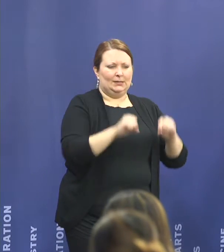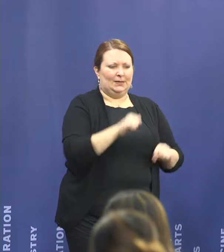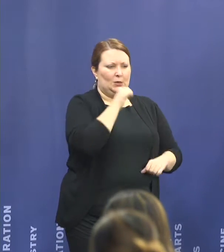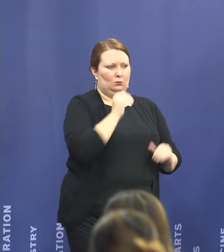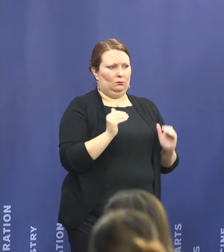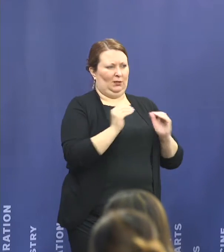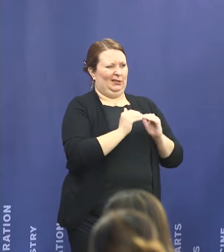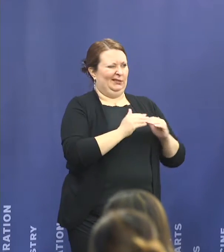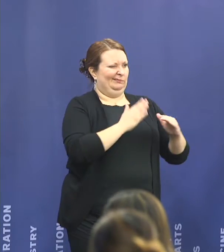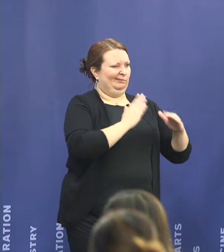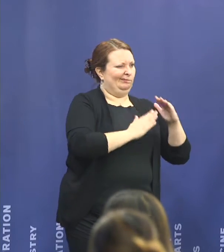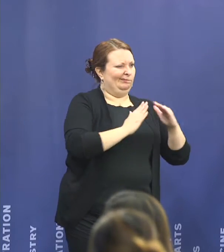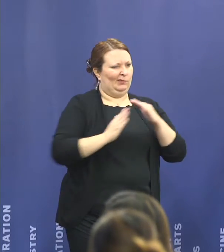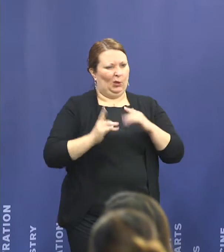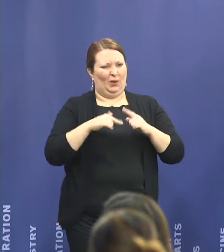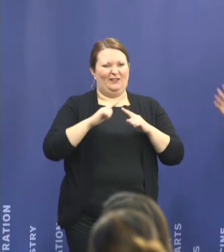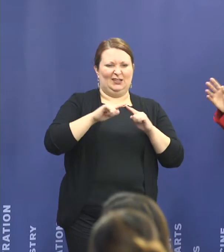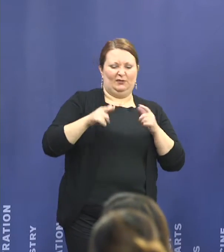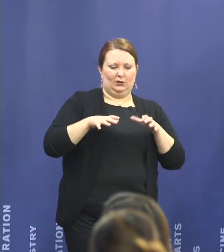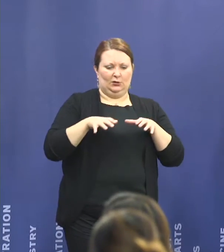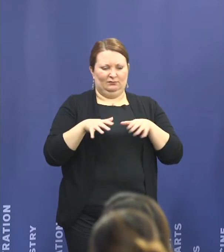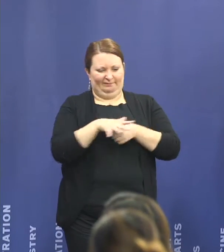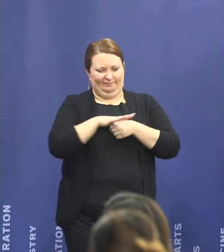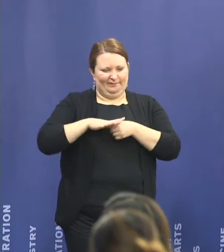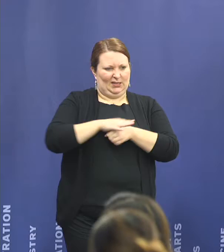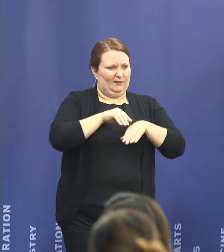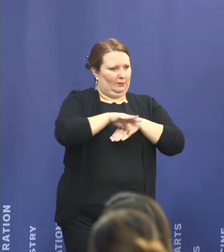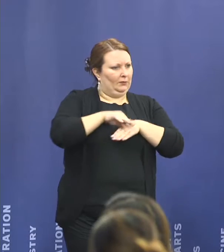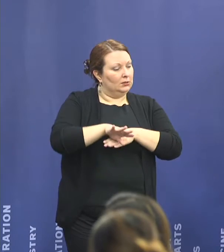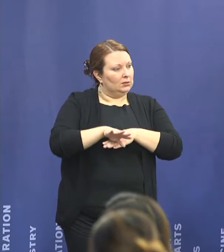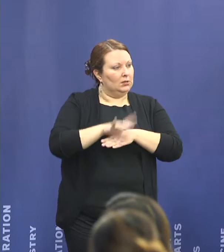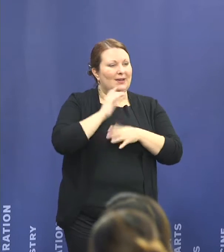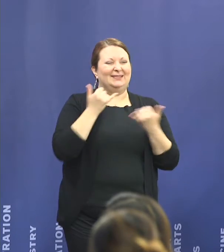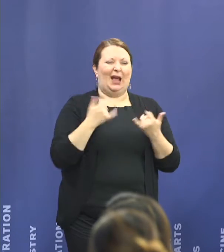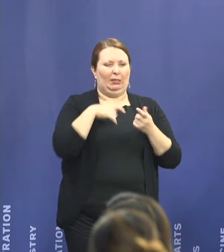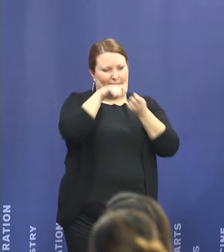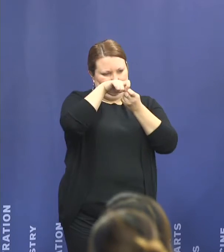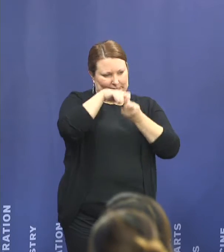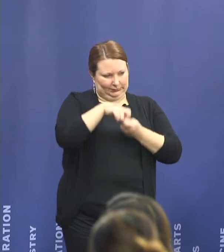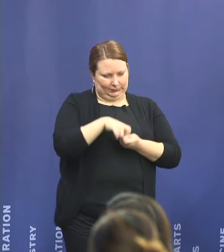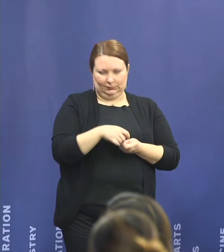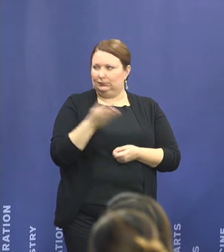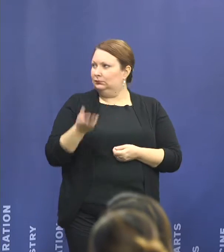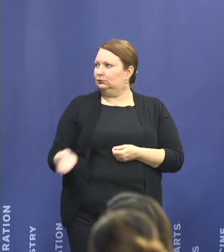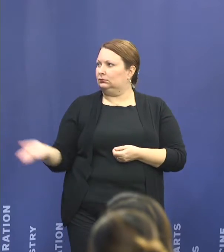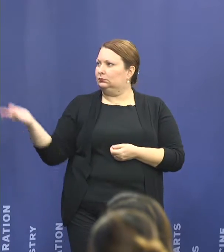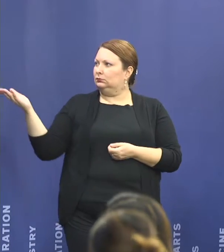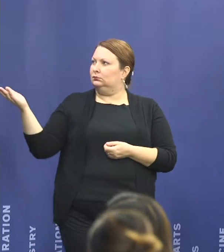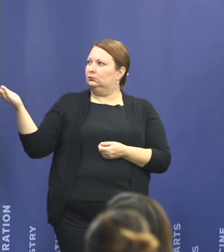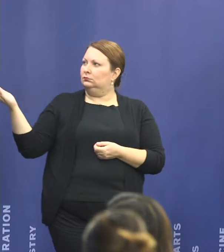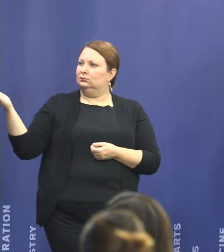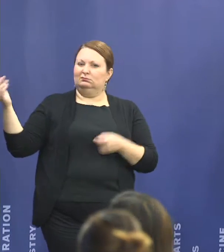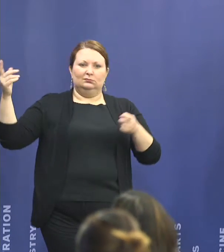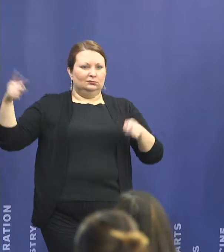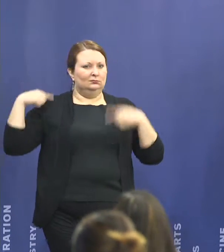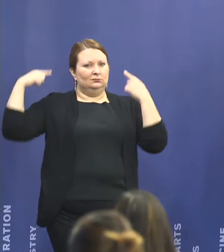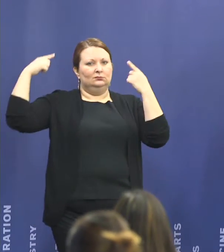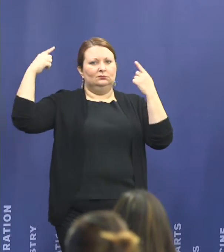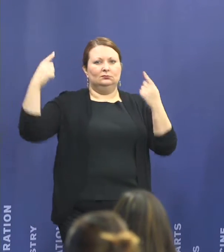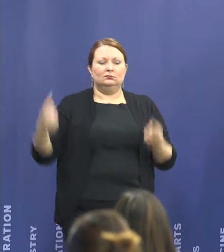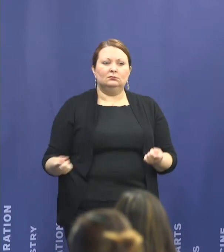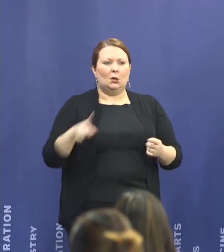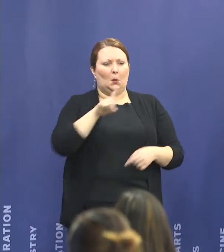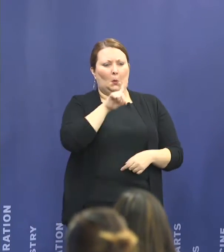how we all have different circles of influence. So the nitty-gritty, here it is. So we have had